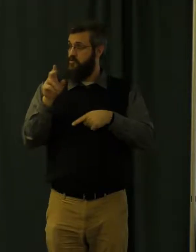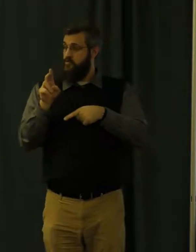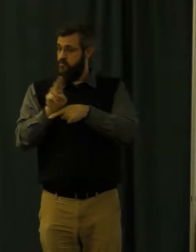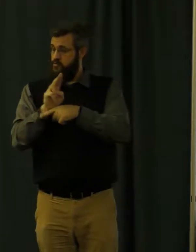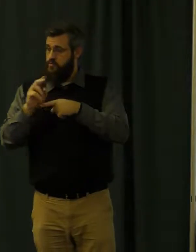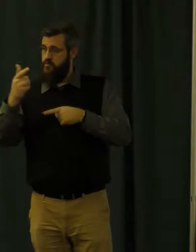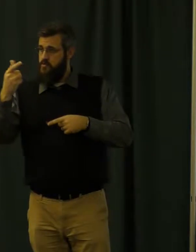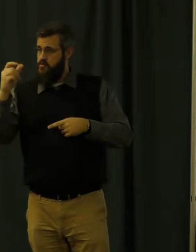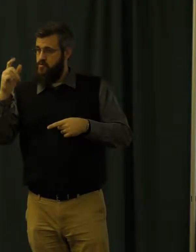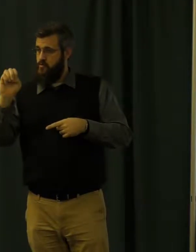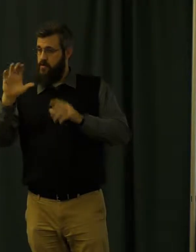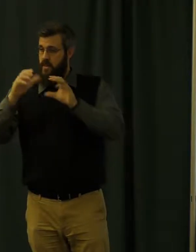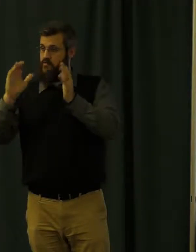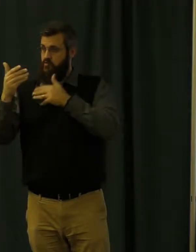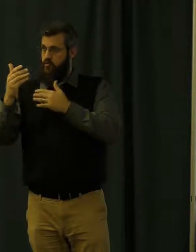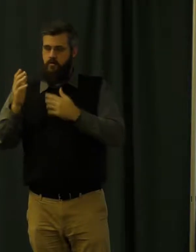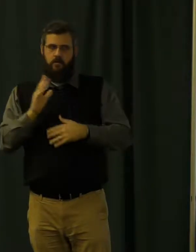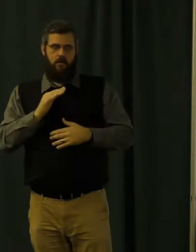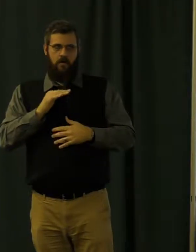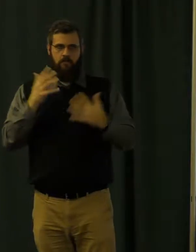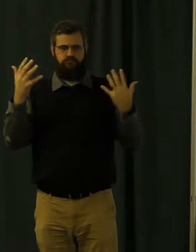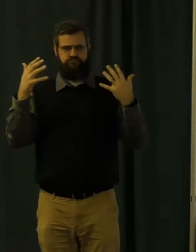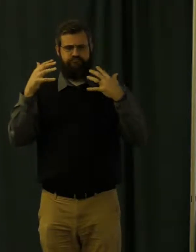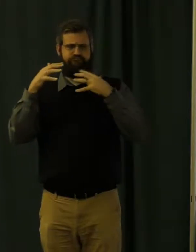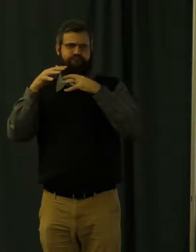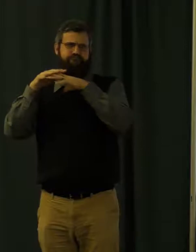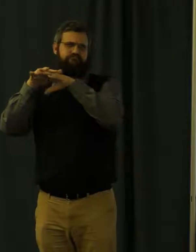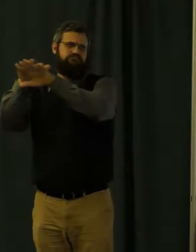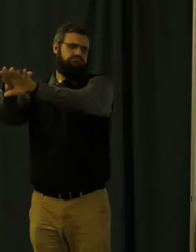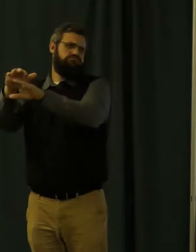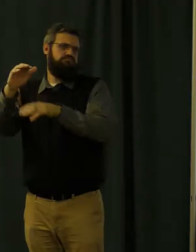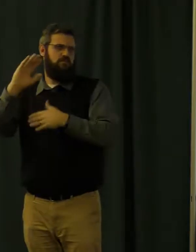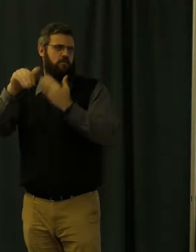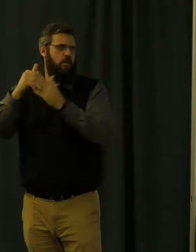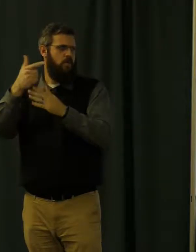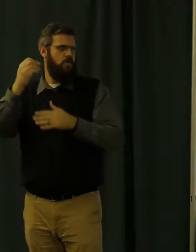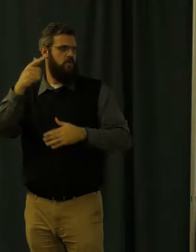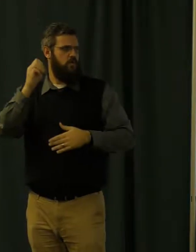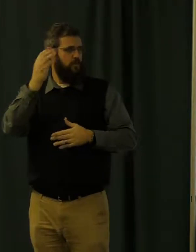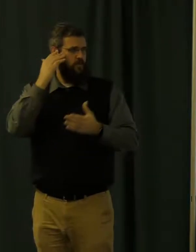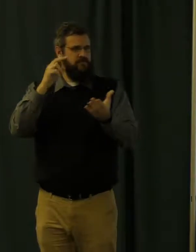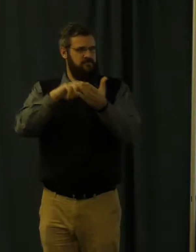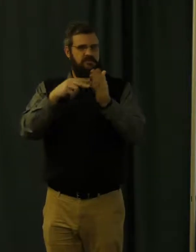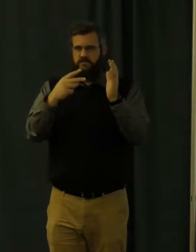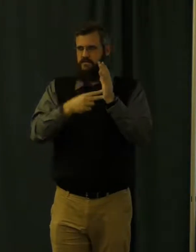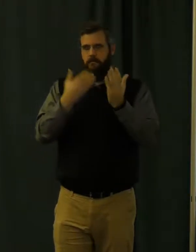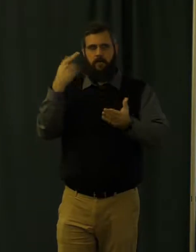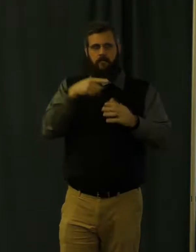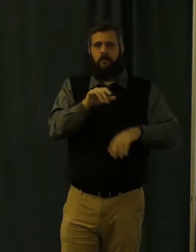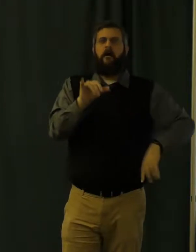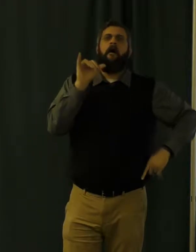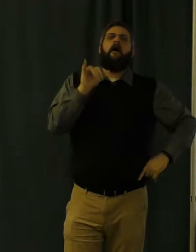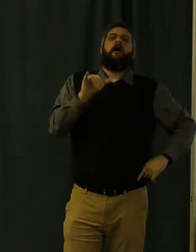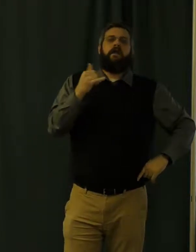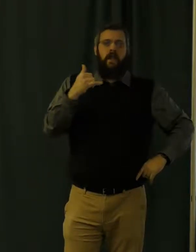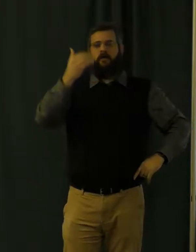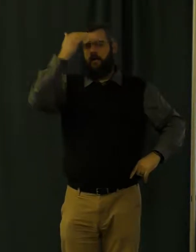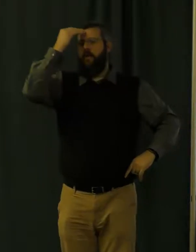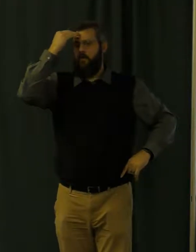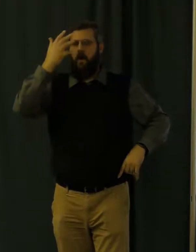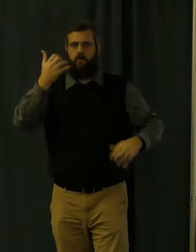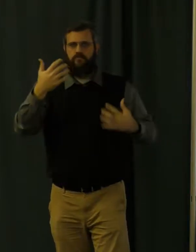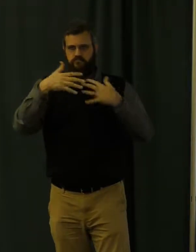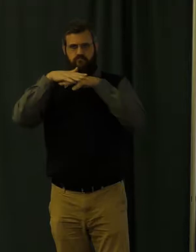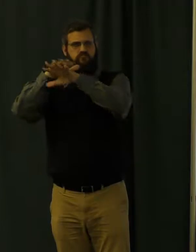Classroom, it just integrates so much better with the Google products. Okay. You know what I mean? And so that might make you be like, oh, wait, now I think I do